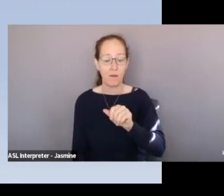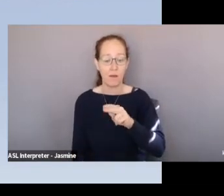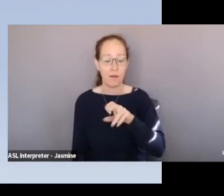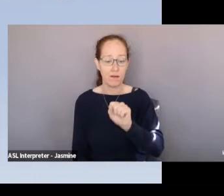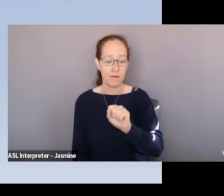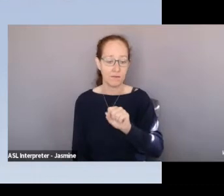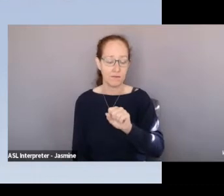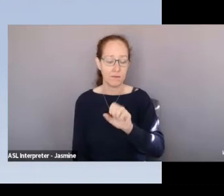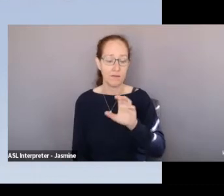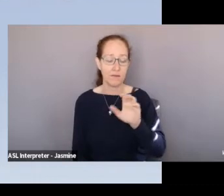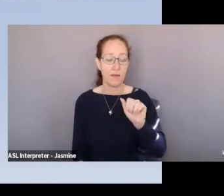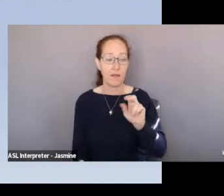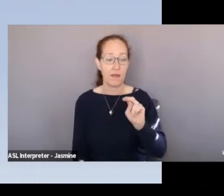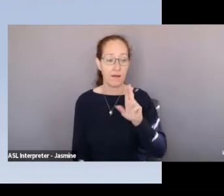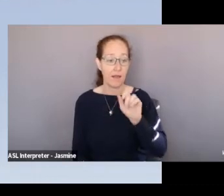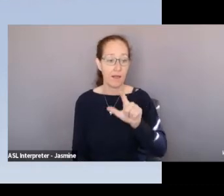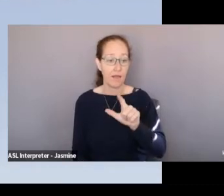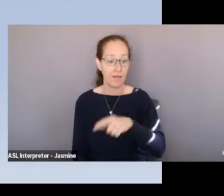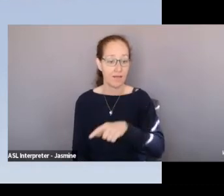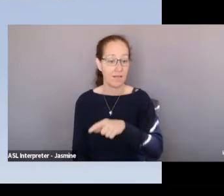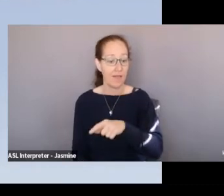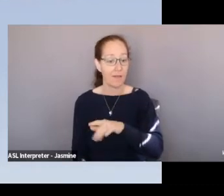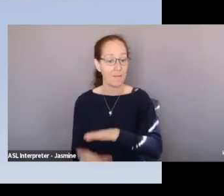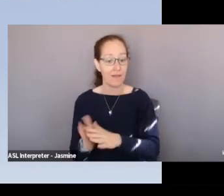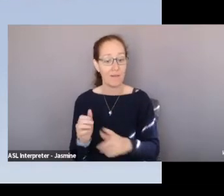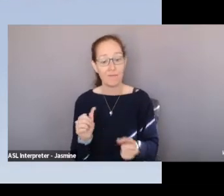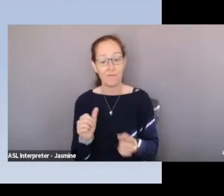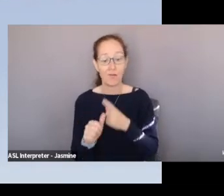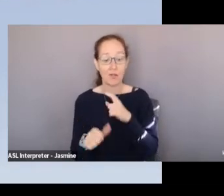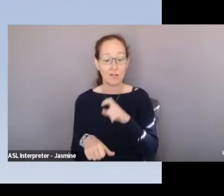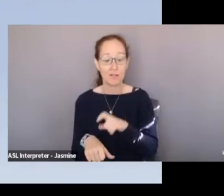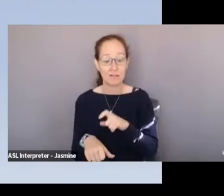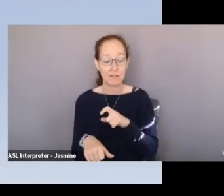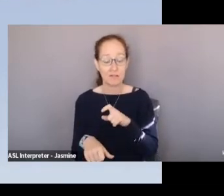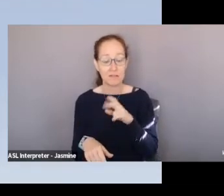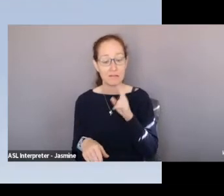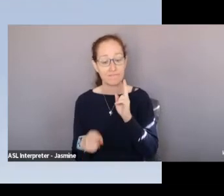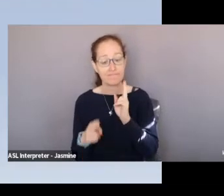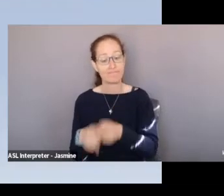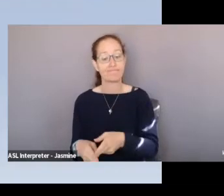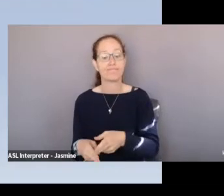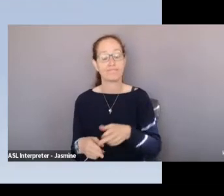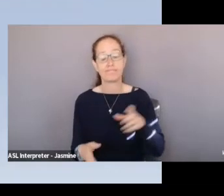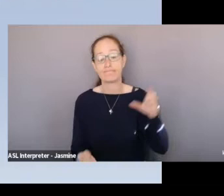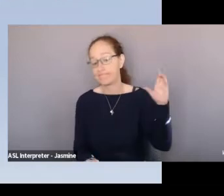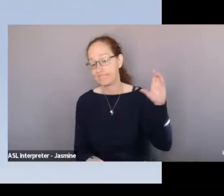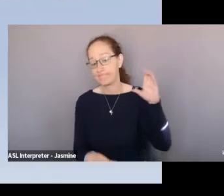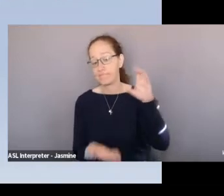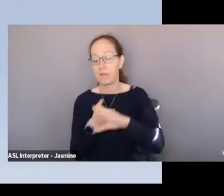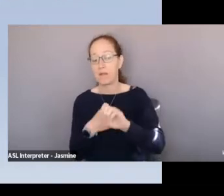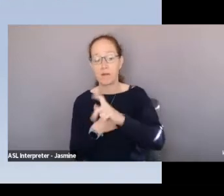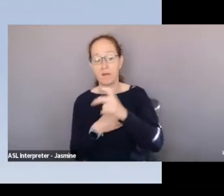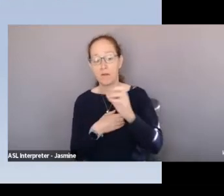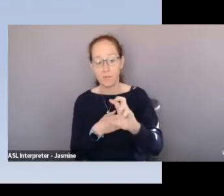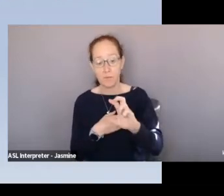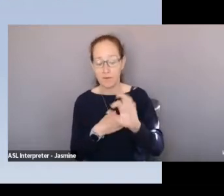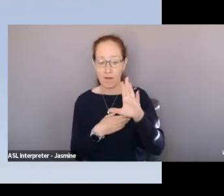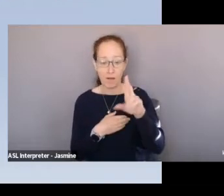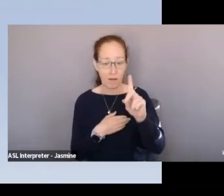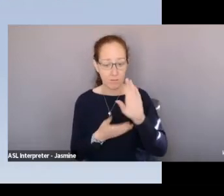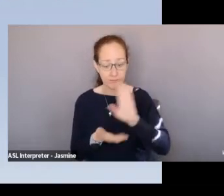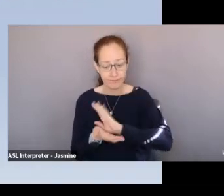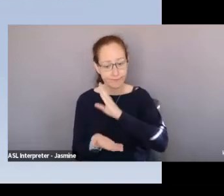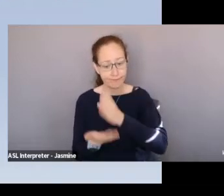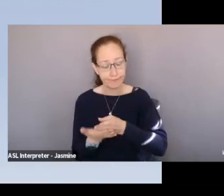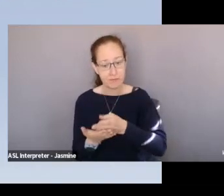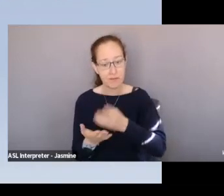of decades and decades of pollution. Flooding, it's a flood zone A area, so there's a lot of flooding in the